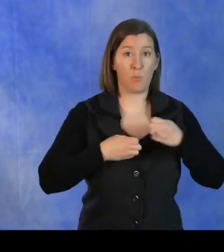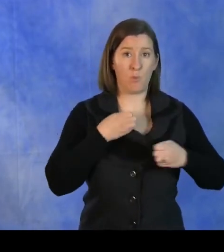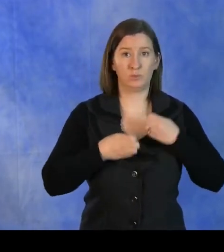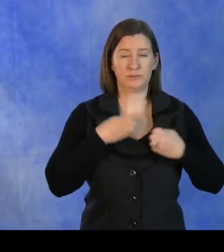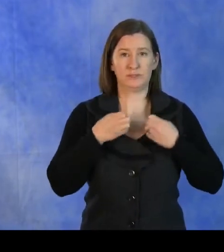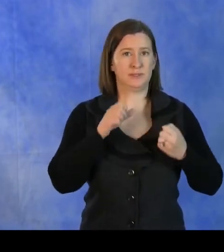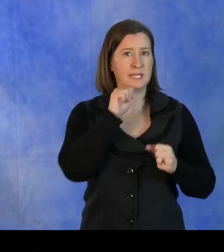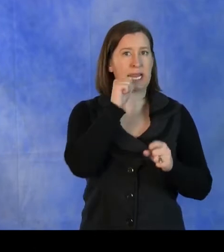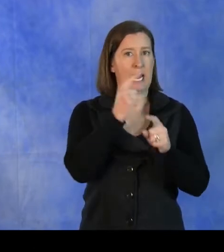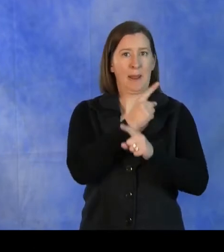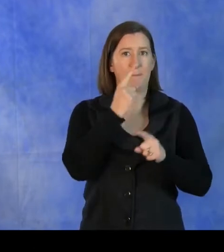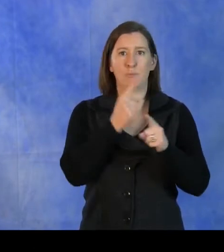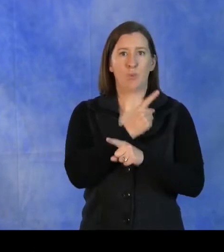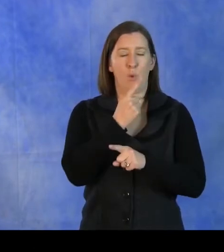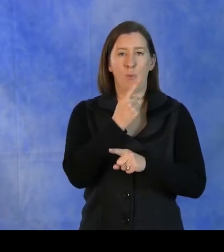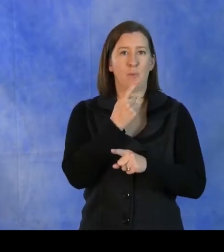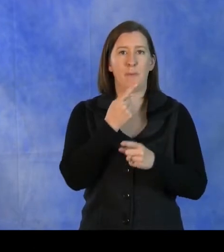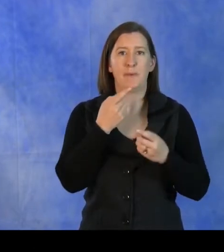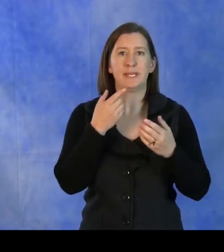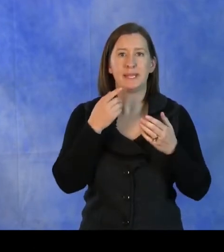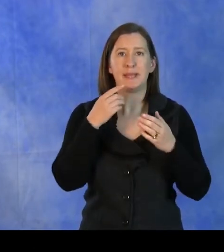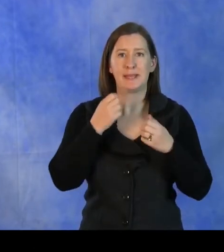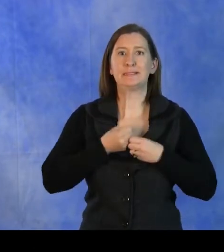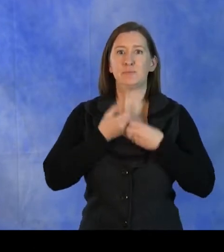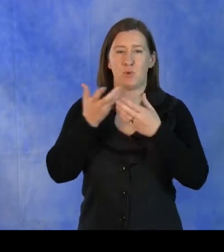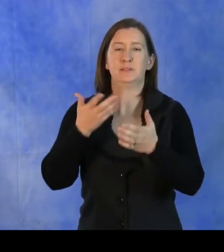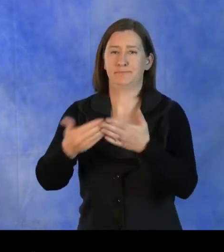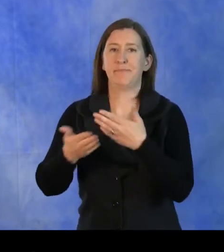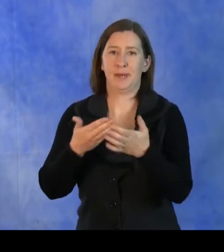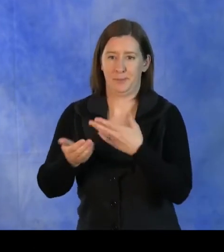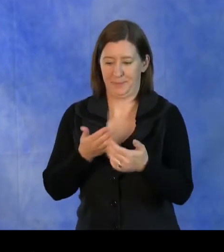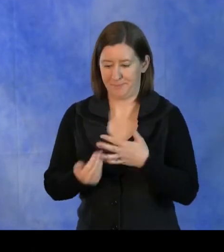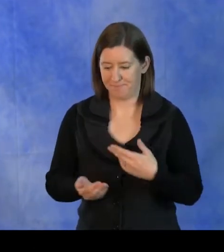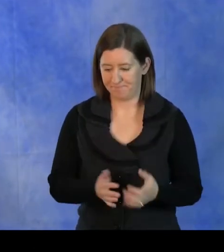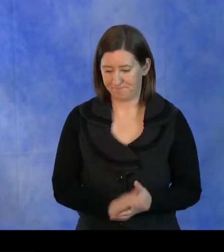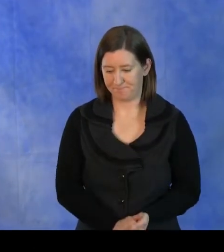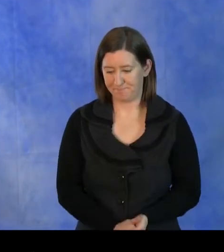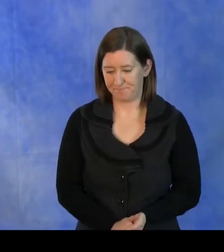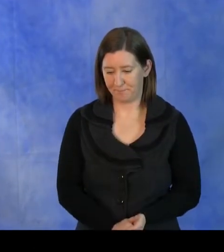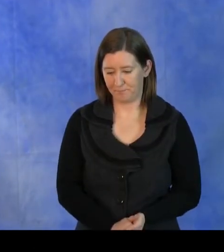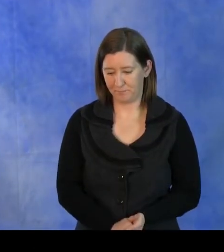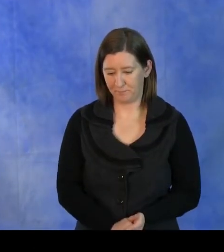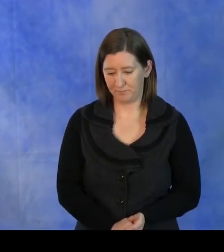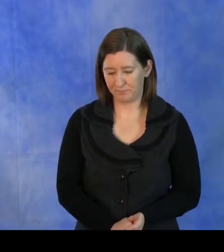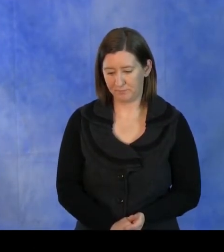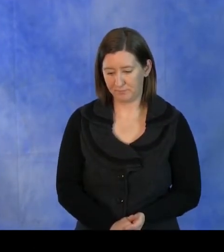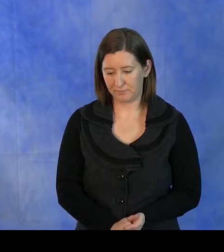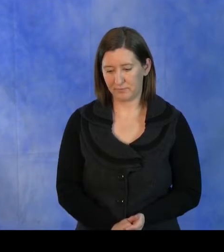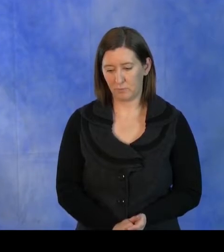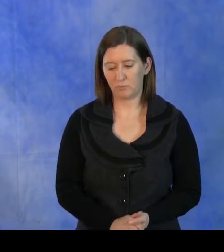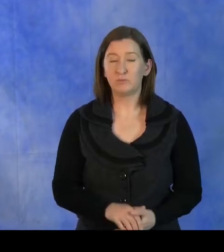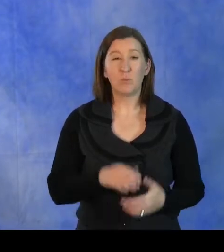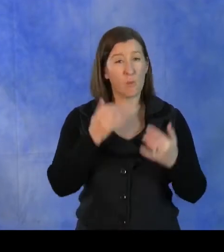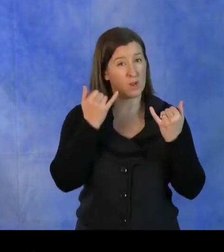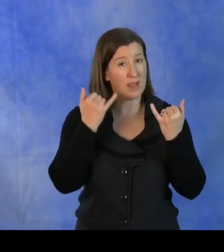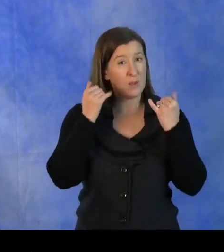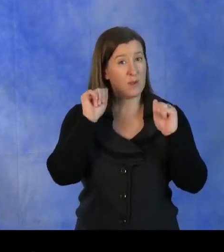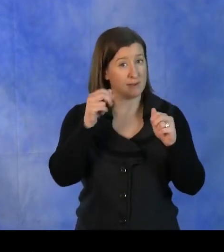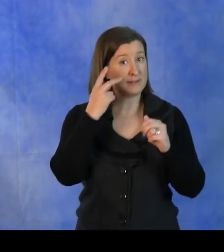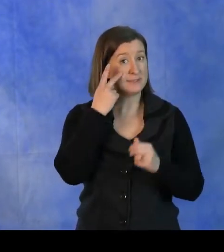Sometimes a person with ADHD, they act inappropriately or express themselves